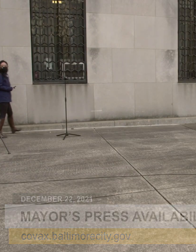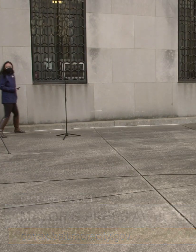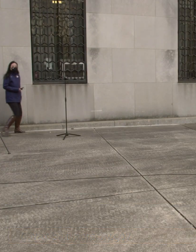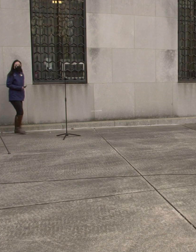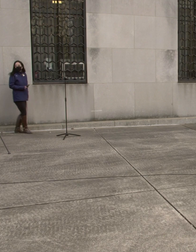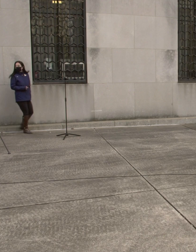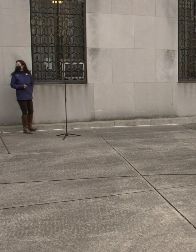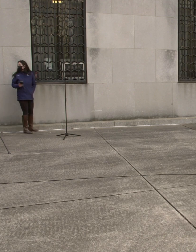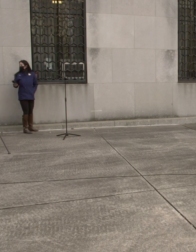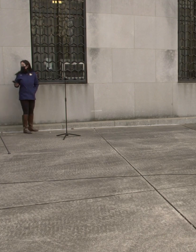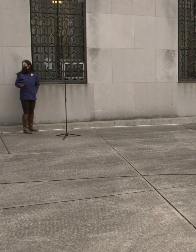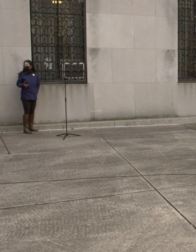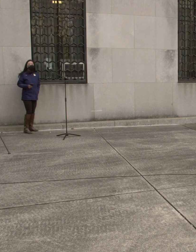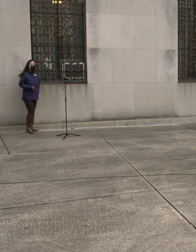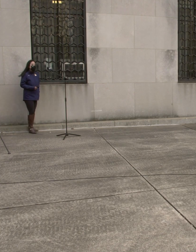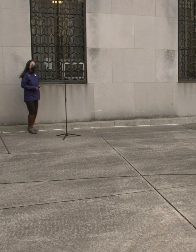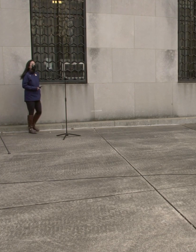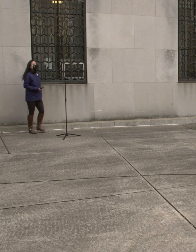Ma'am?